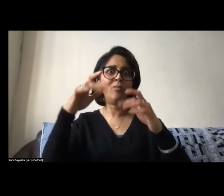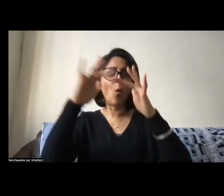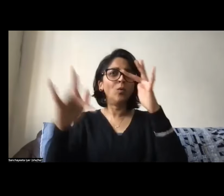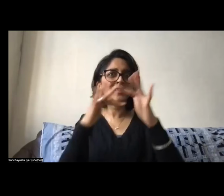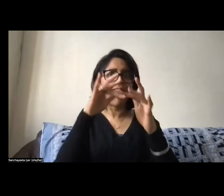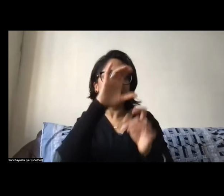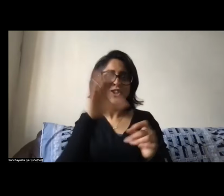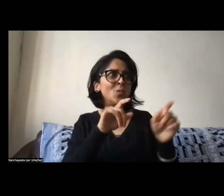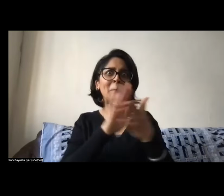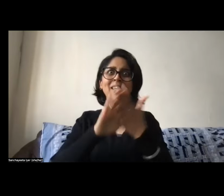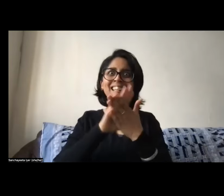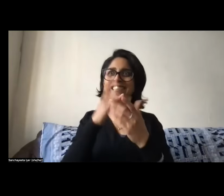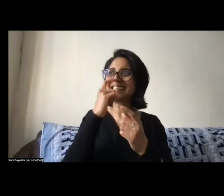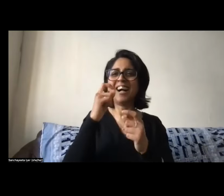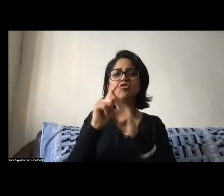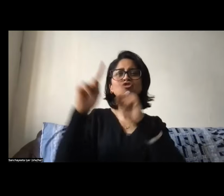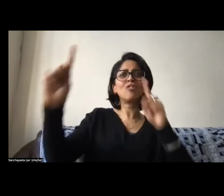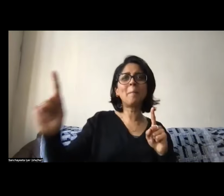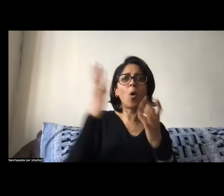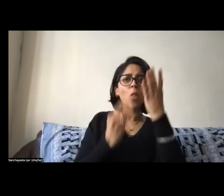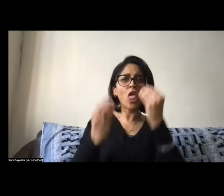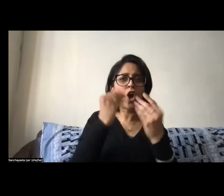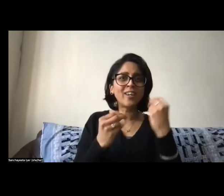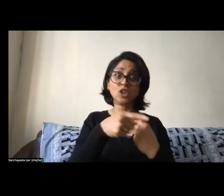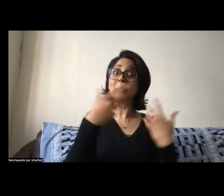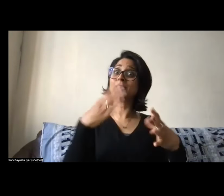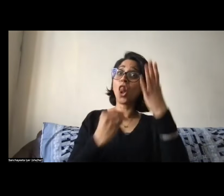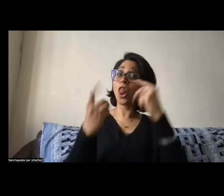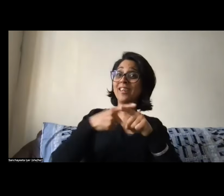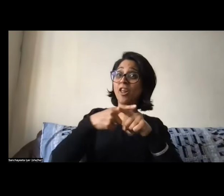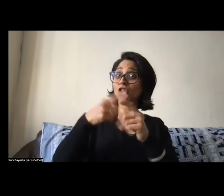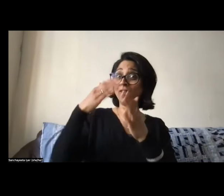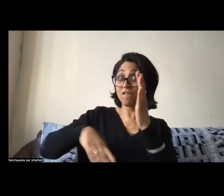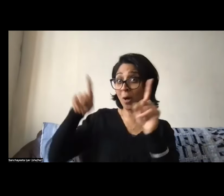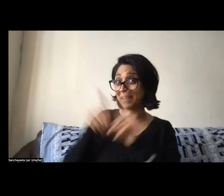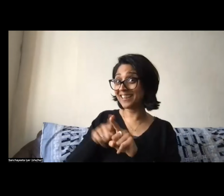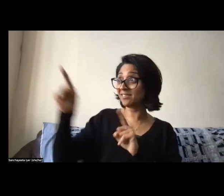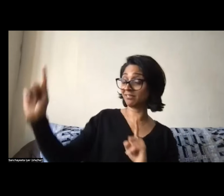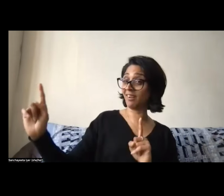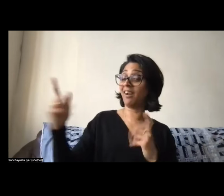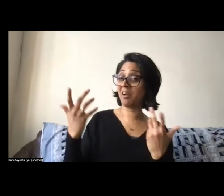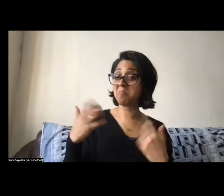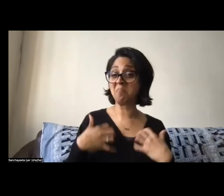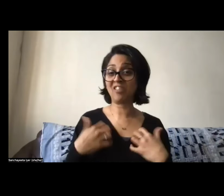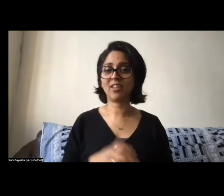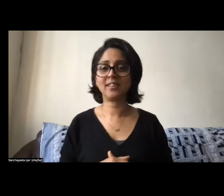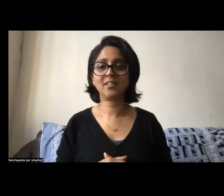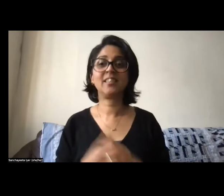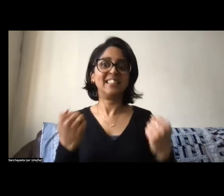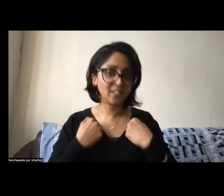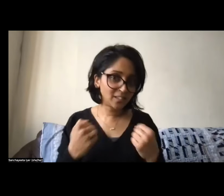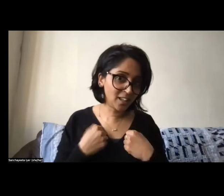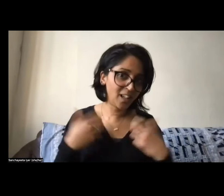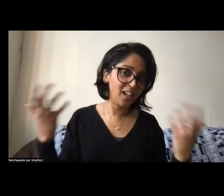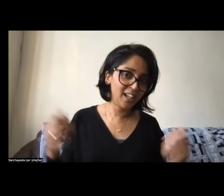through lockdown that there were more online opportunities through Zoom. So there was a lot of remote learning going on. So one person learned